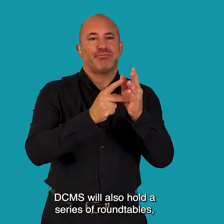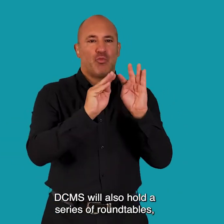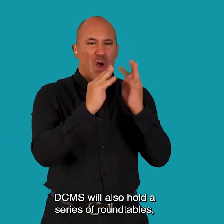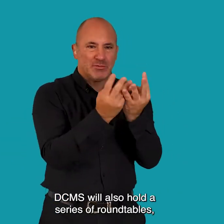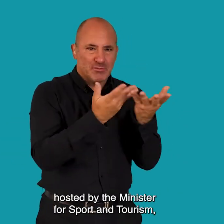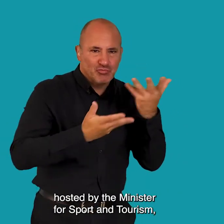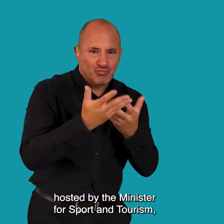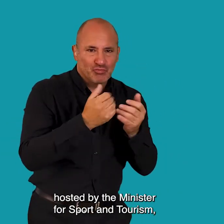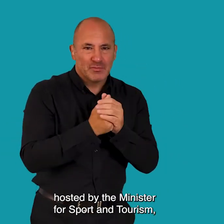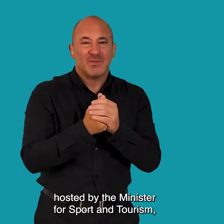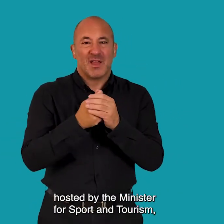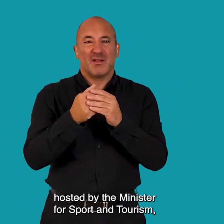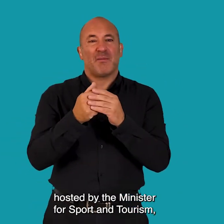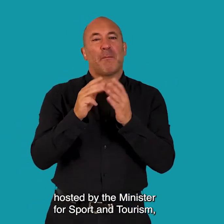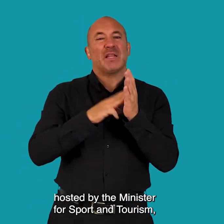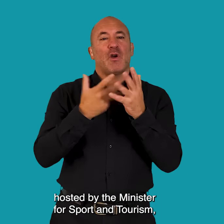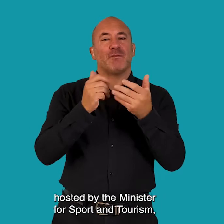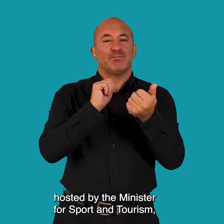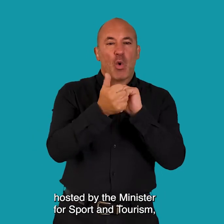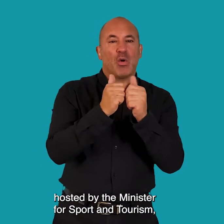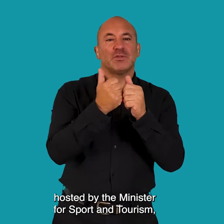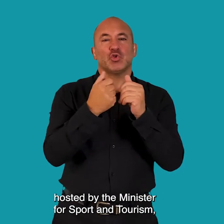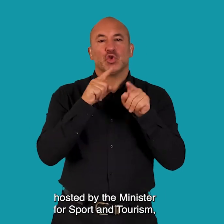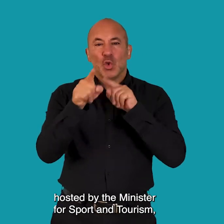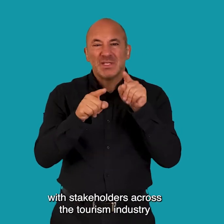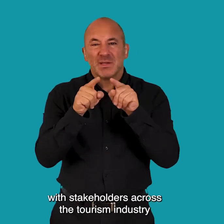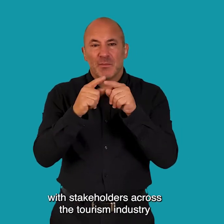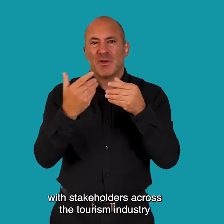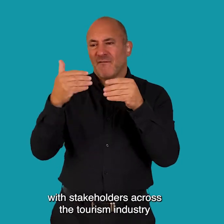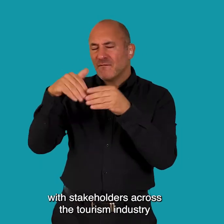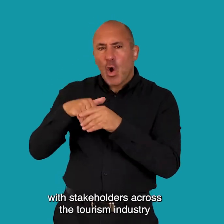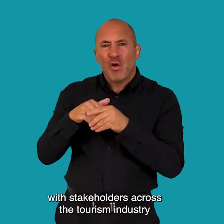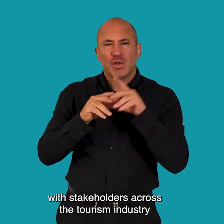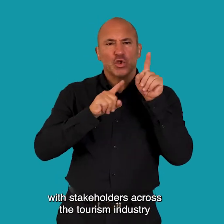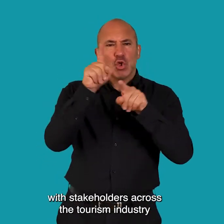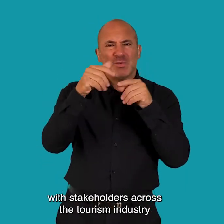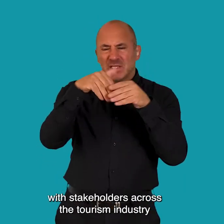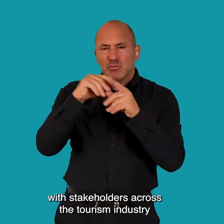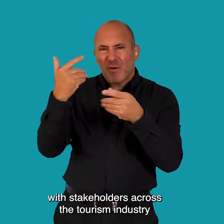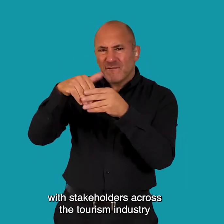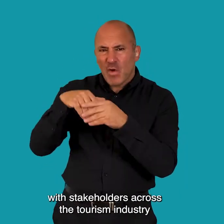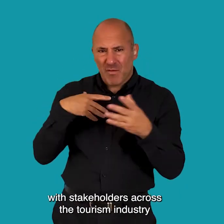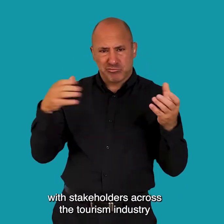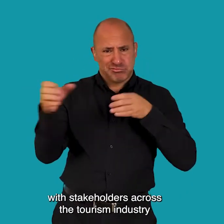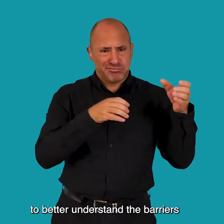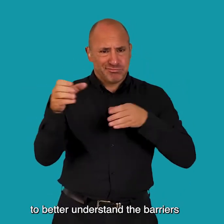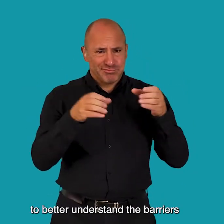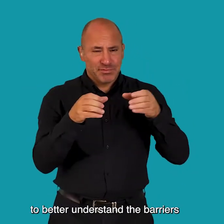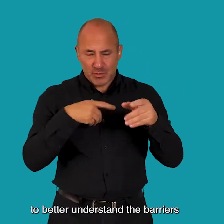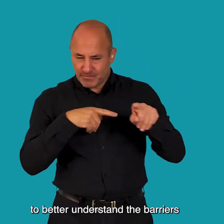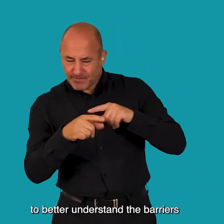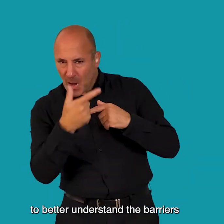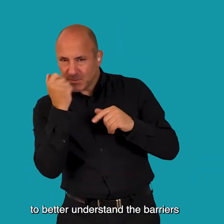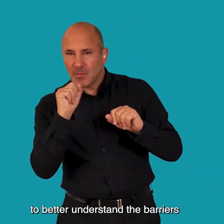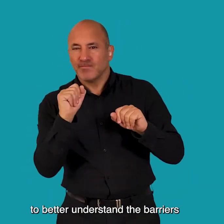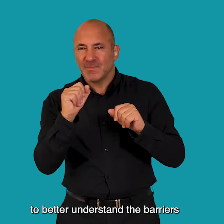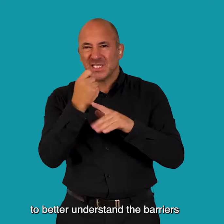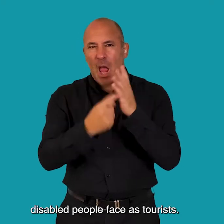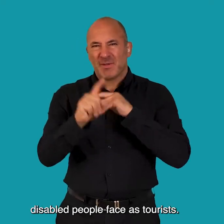roundtables, hosted by the Minister for Sport and Tourism, with stakeholders across the tourism industry to better understand the barriers